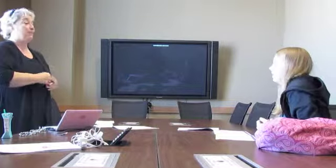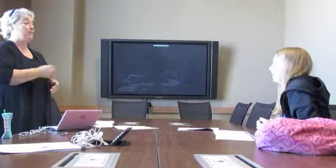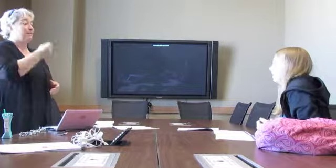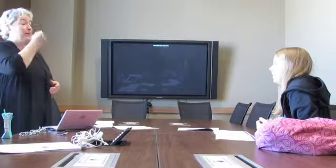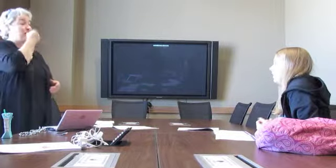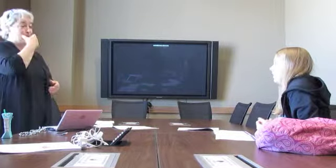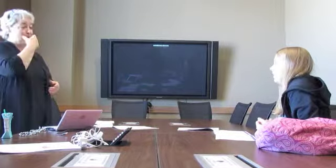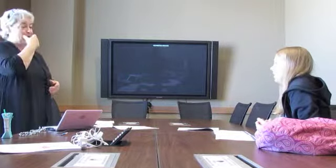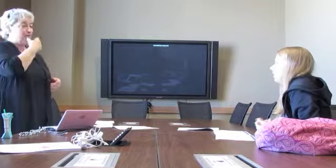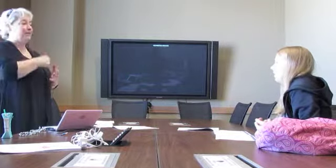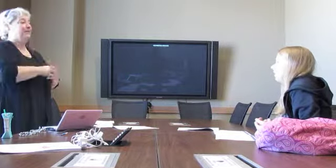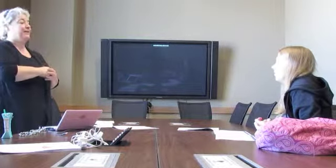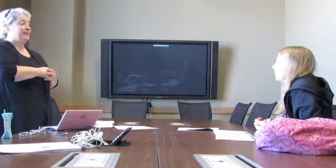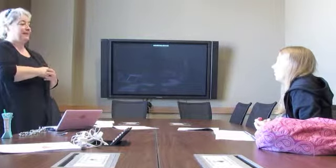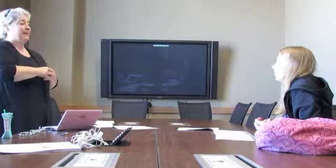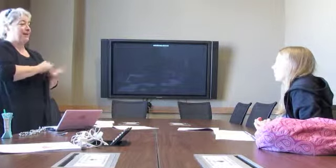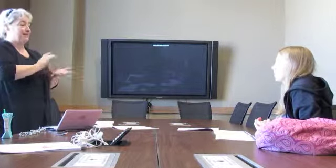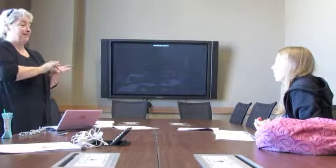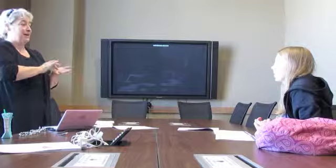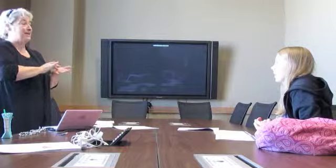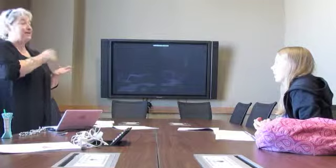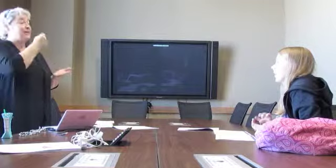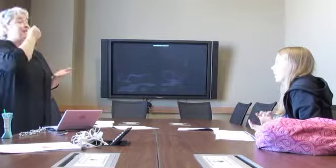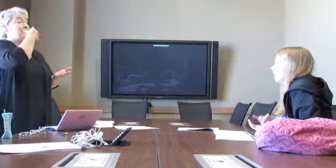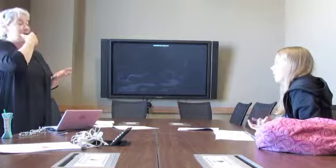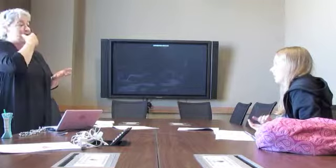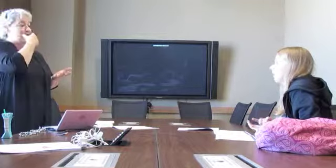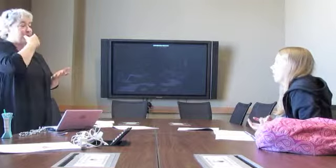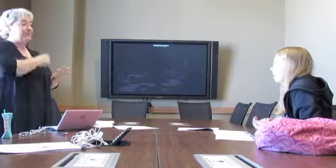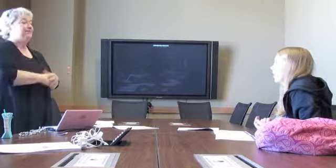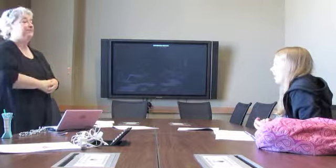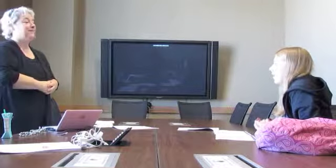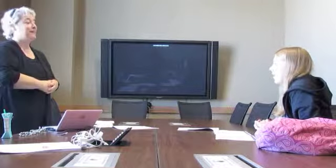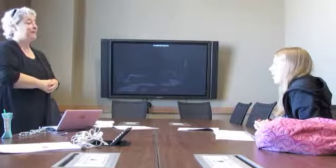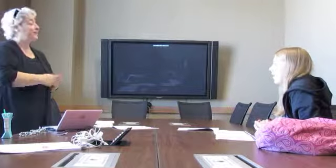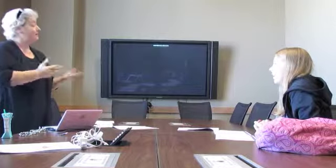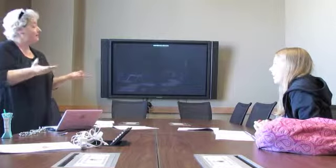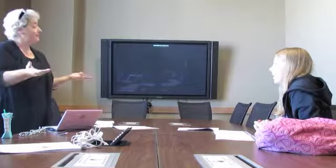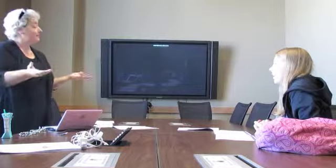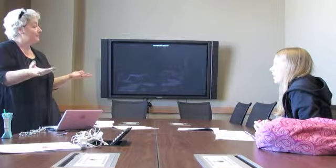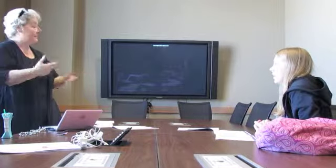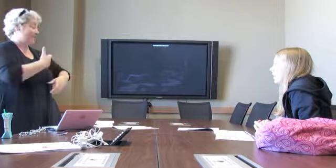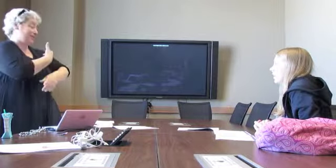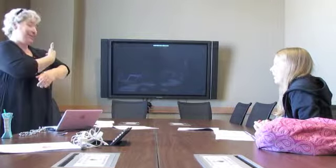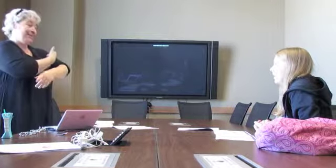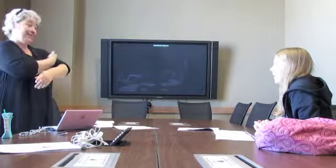Mm-hmm. Put it in your mouth. Medicine in your mouth. A shot.